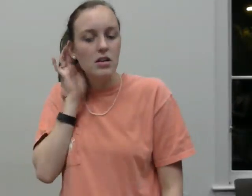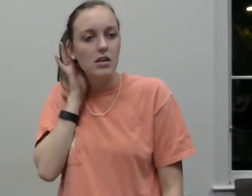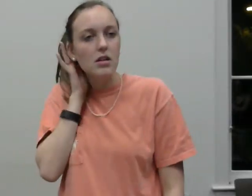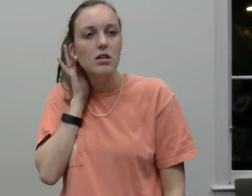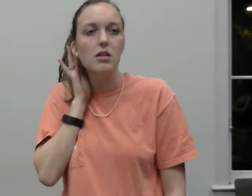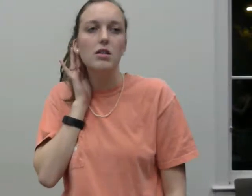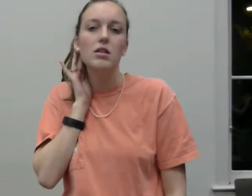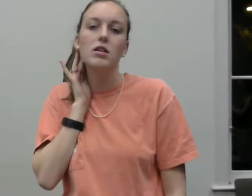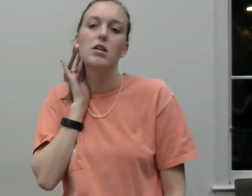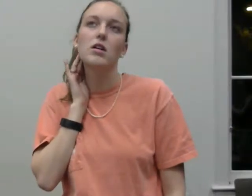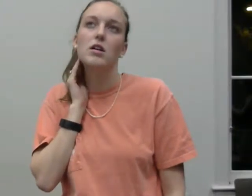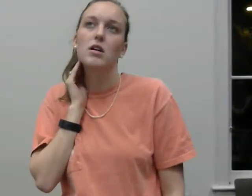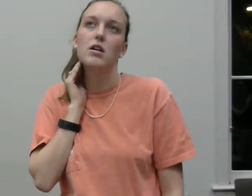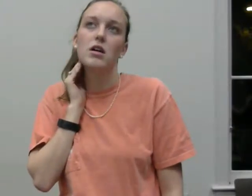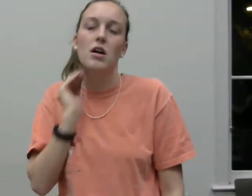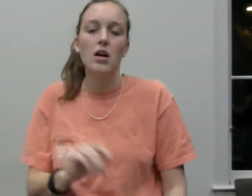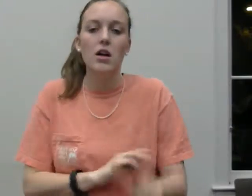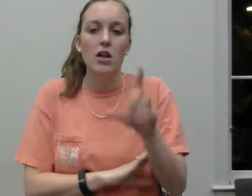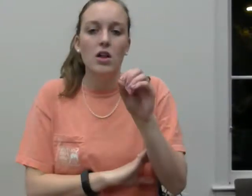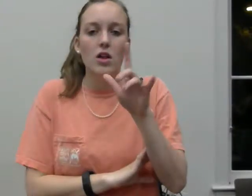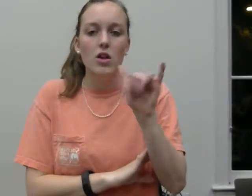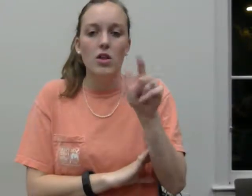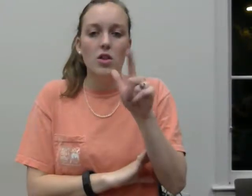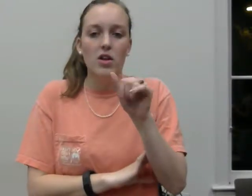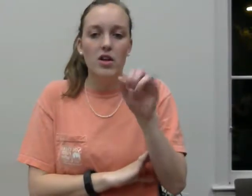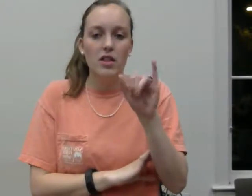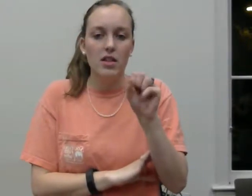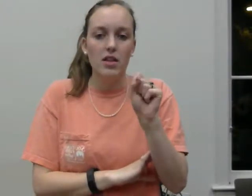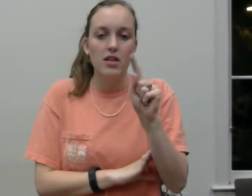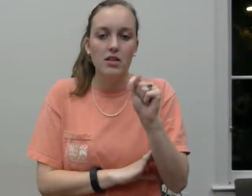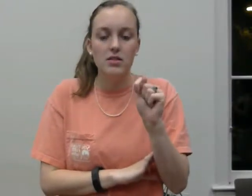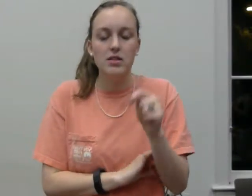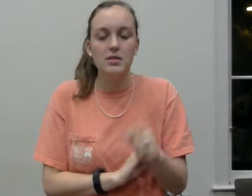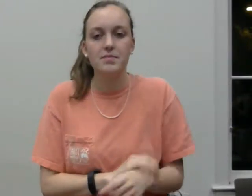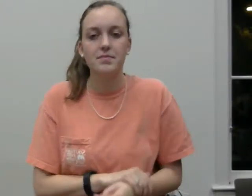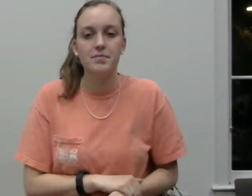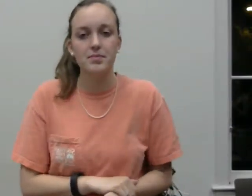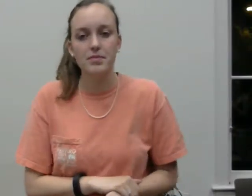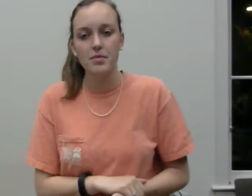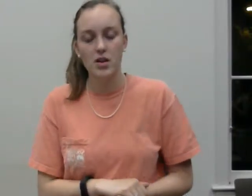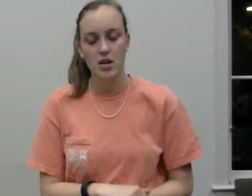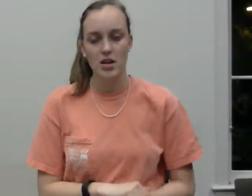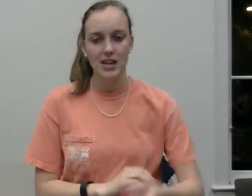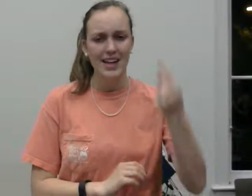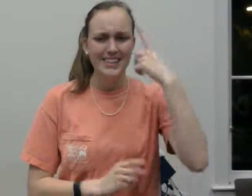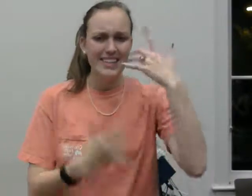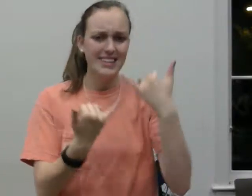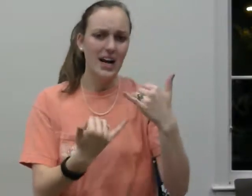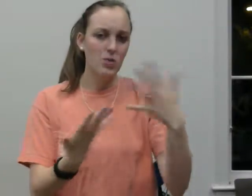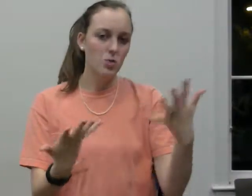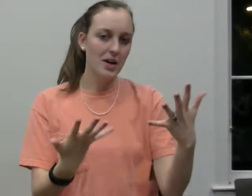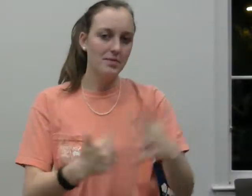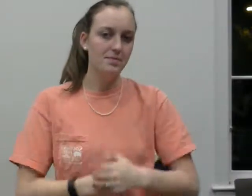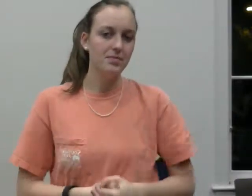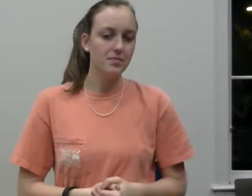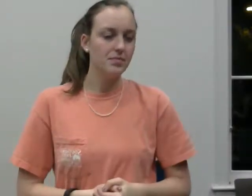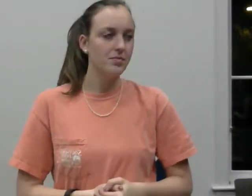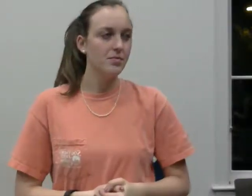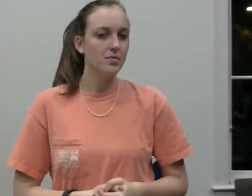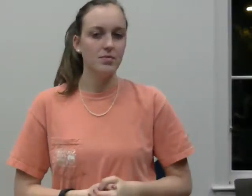the people loyal to the King, Great Britain Parliament, did not like the Patriots. What did they think of them? They thought of them as ungrateful, whiny